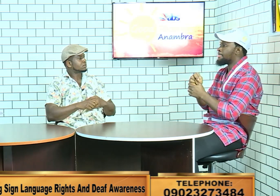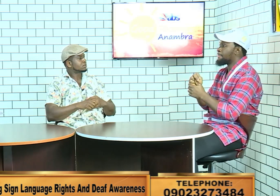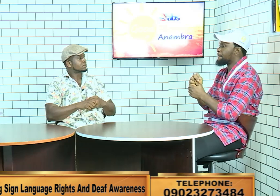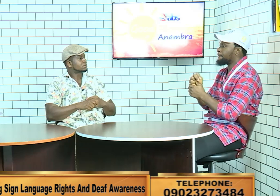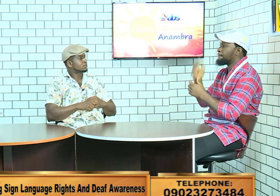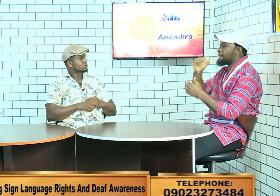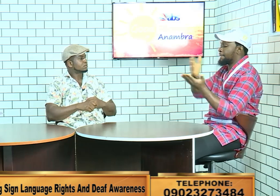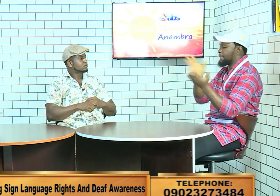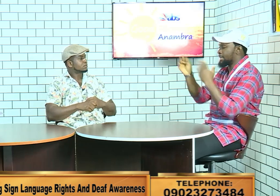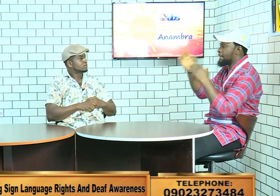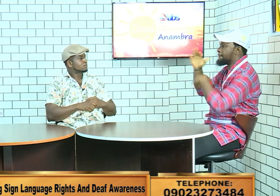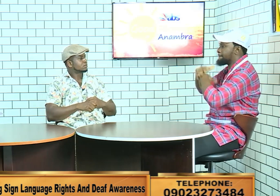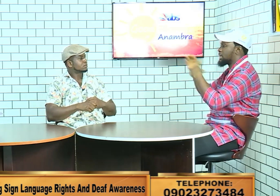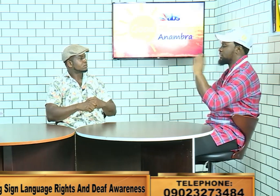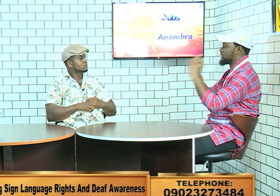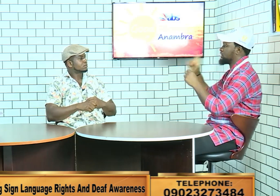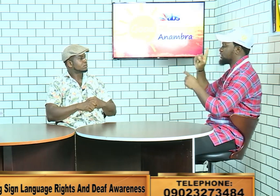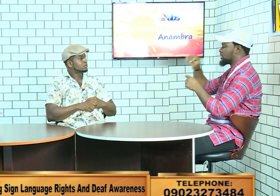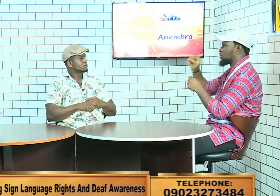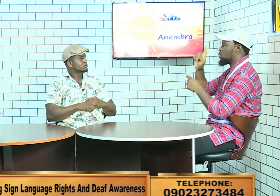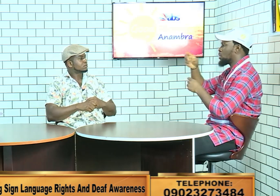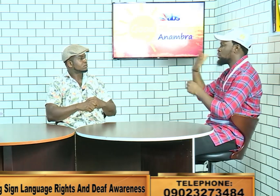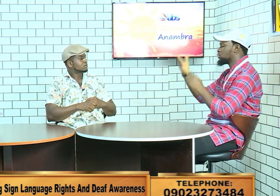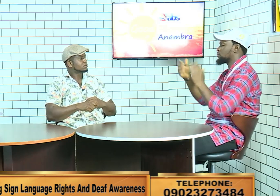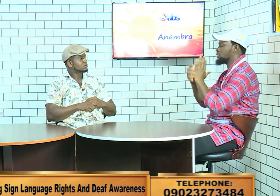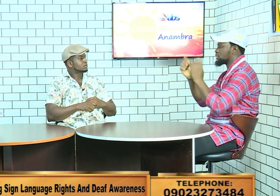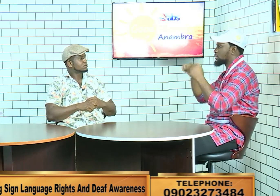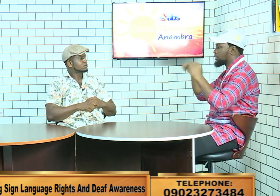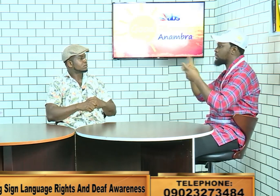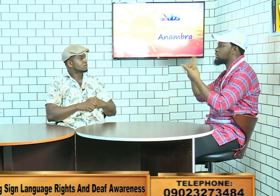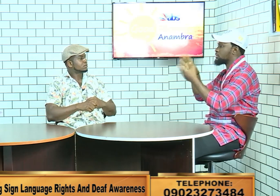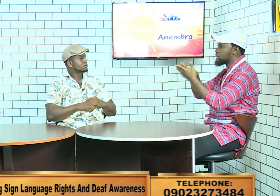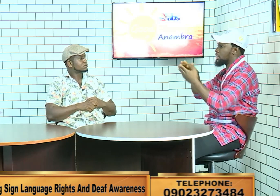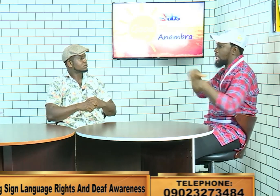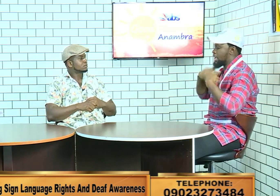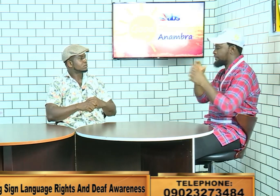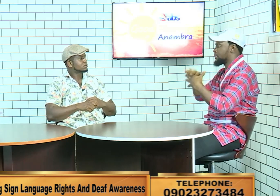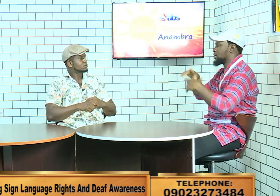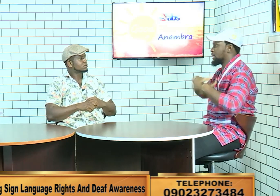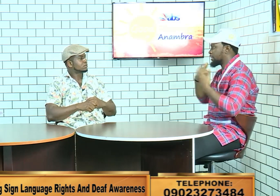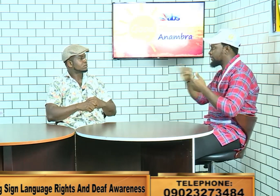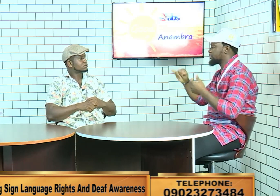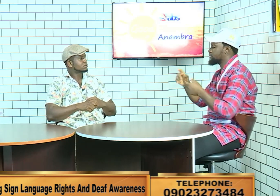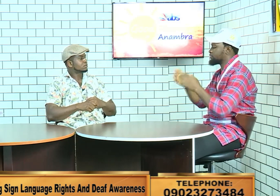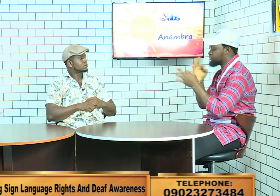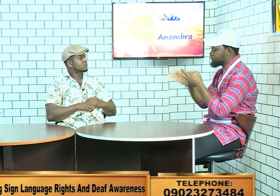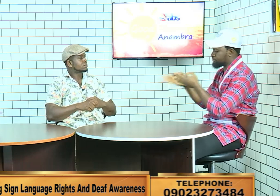they bring them back, teach them one or two skills, and then they'll be able to earn a living?